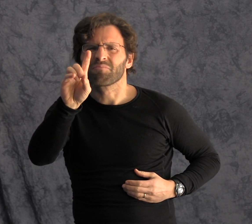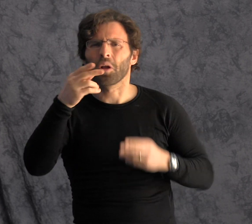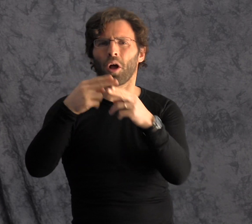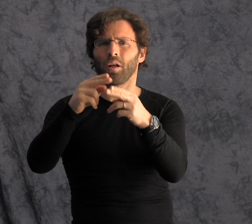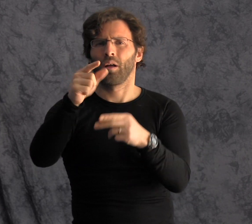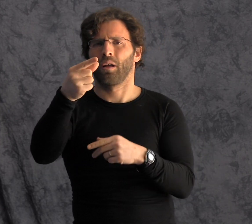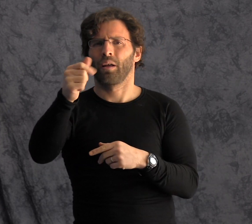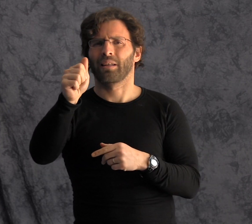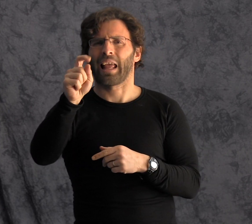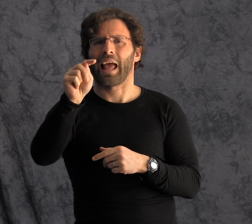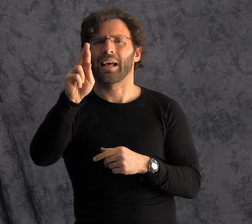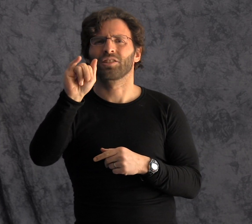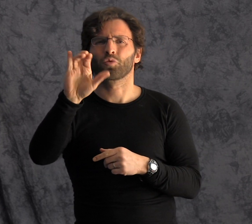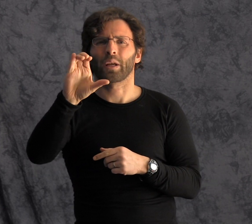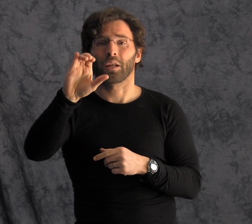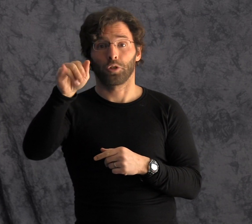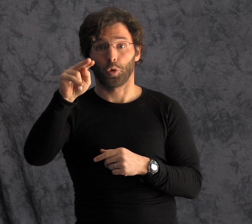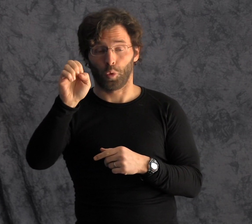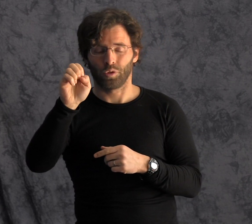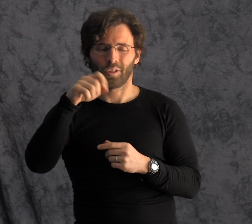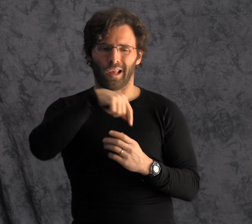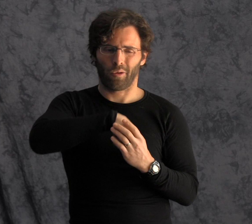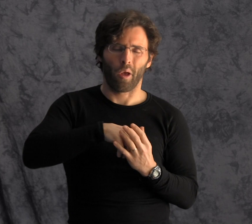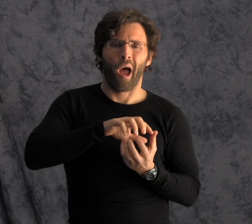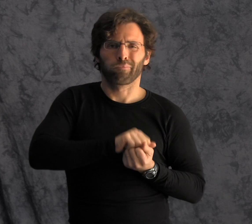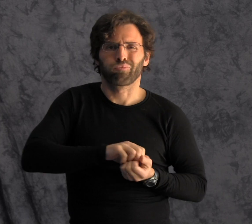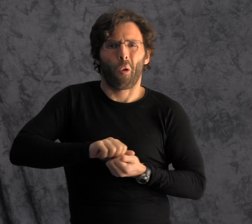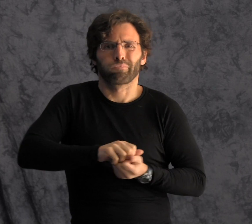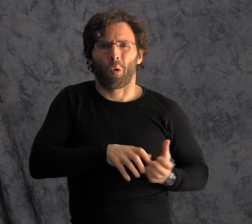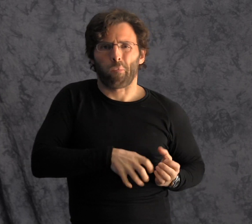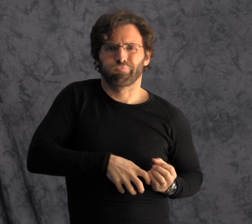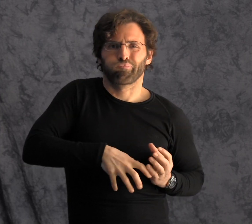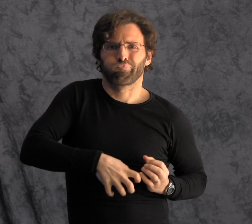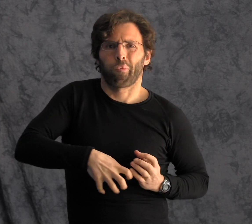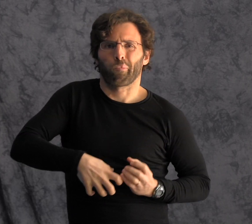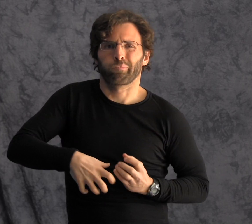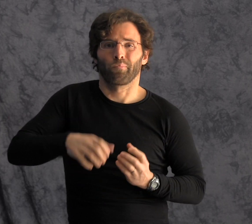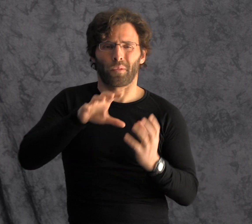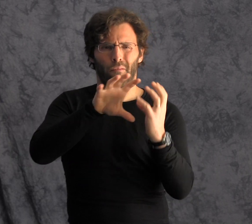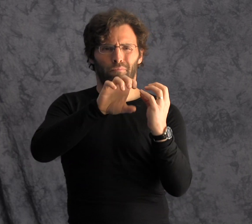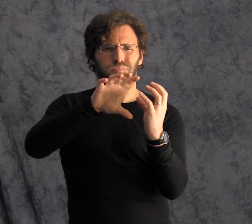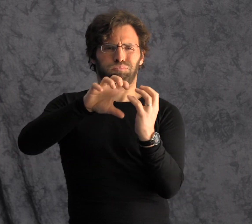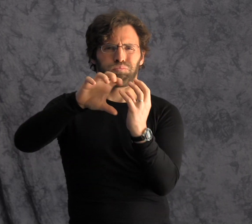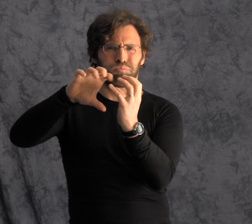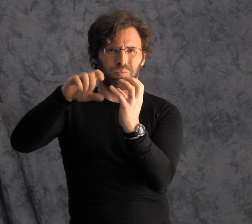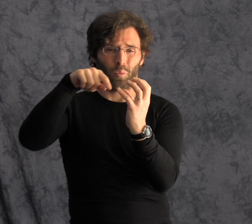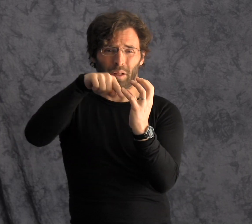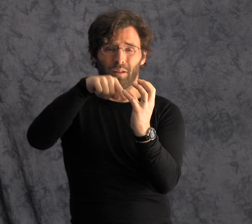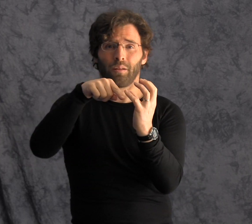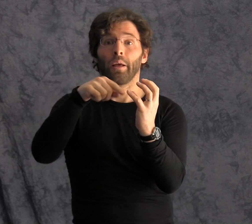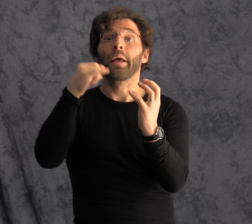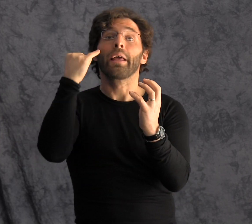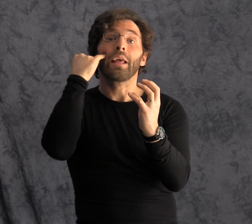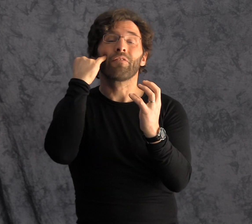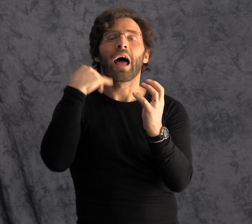proteins. Foods that are higher in protein concentration will remain in your stomach exposed to gastric juice for longer periods of